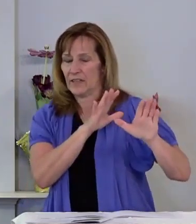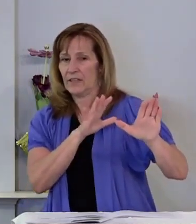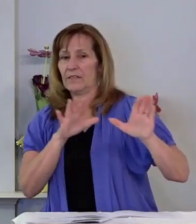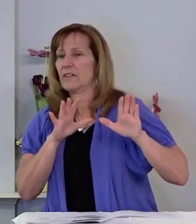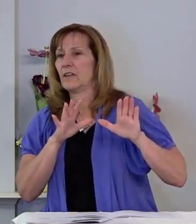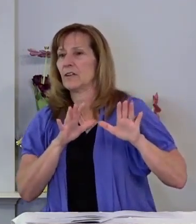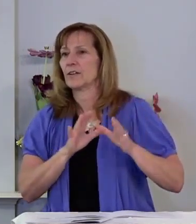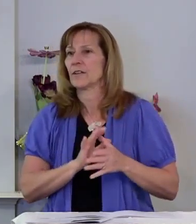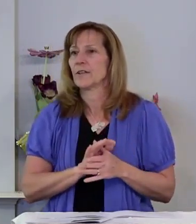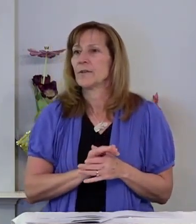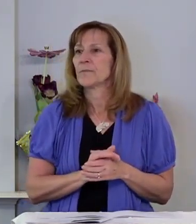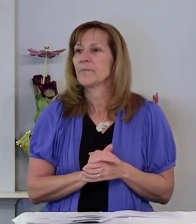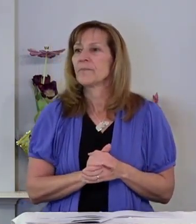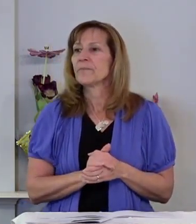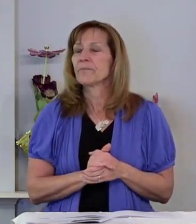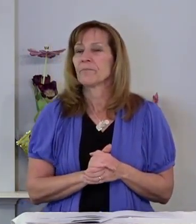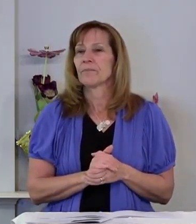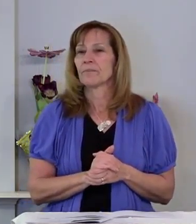fear.